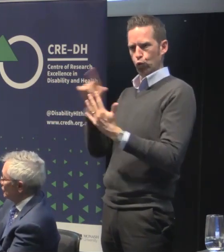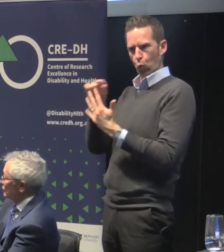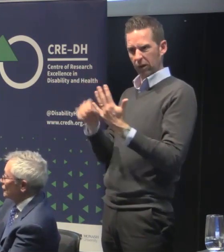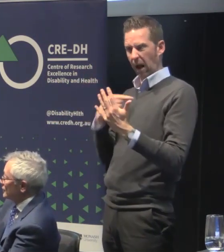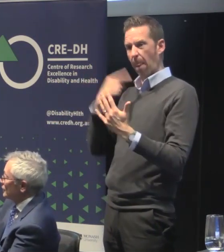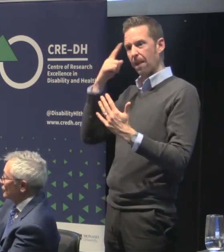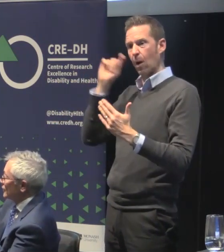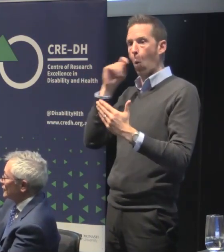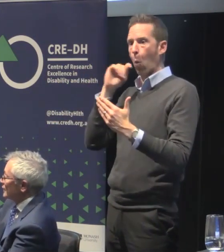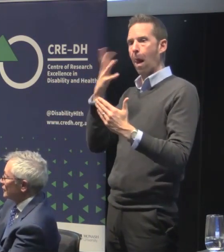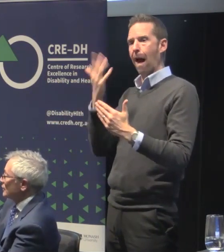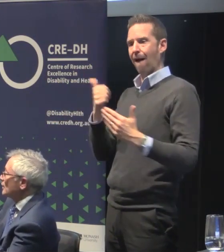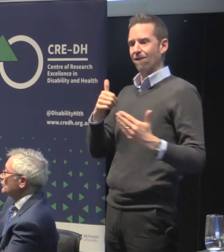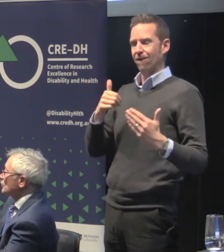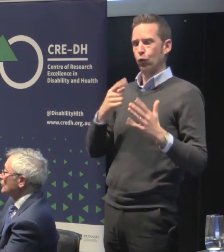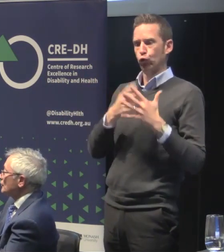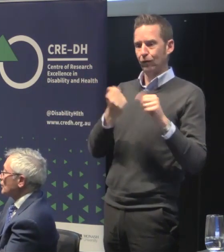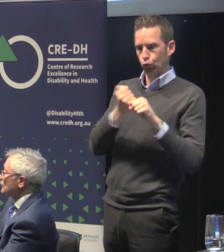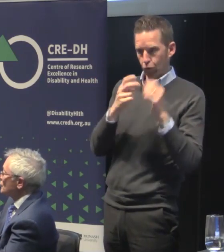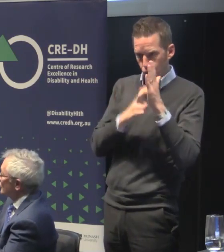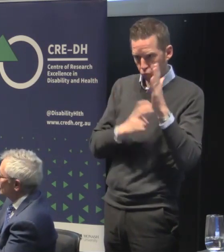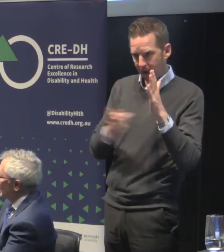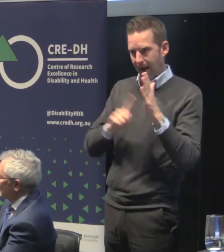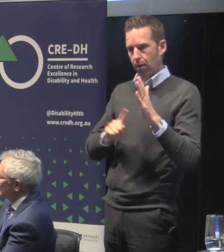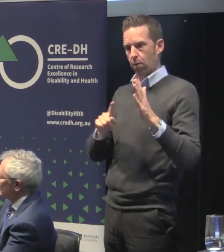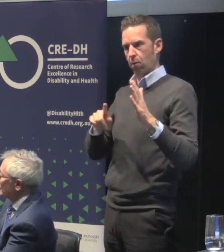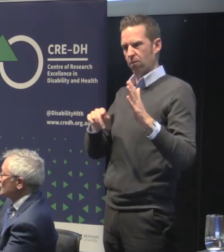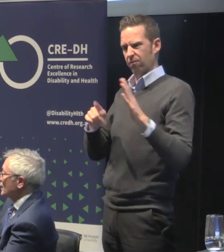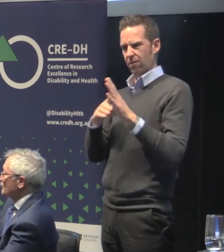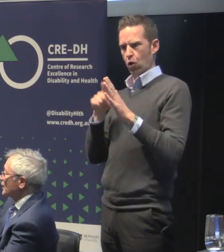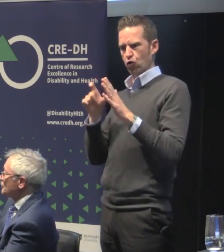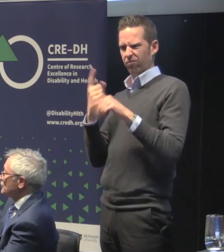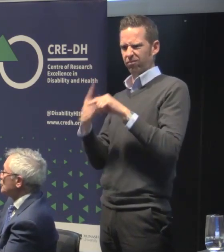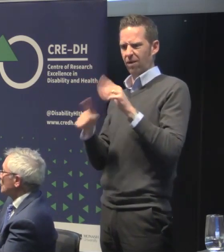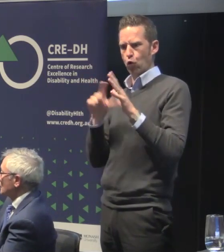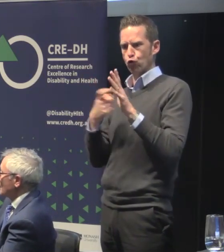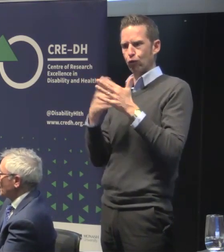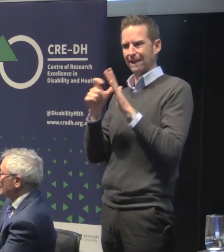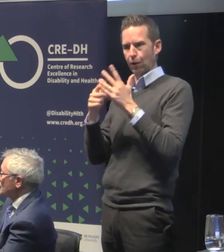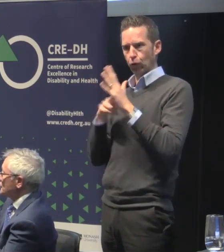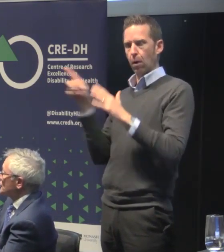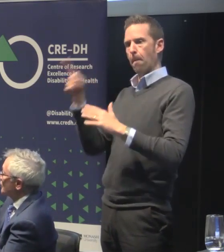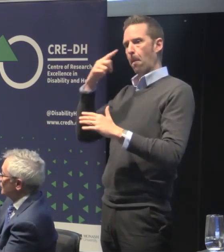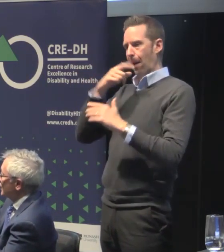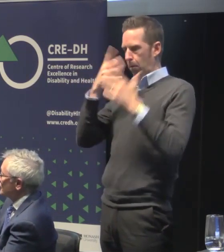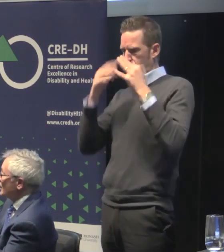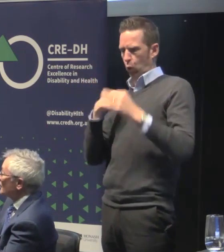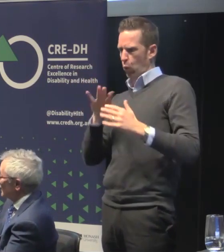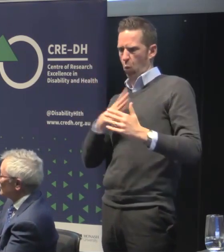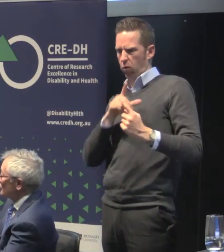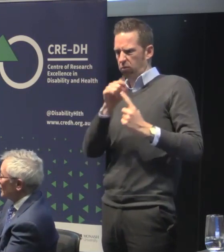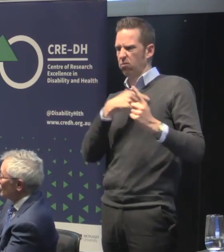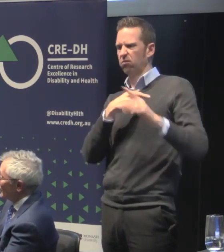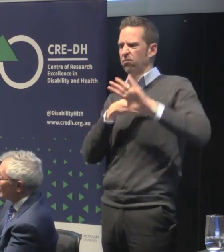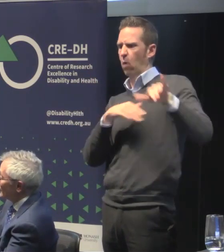end up with registration and accreditation, but also for those who are self-managed to end up being able to choose not that path, but to choose somebody else. And I